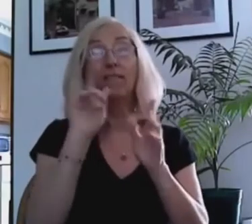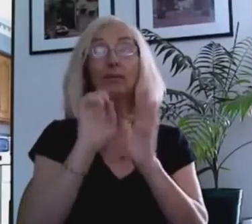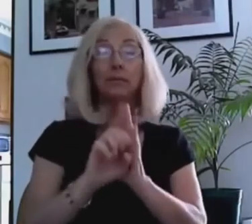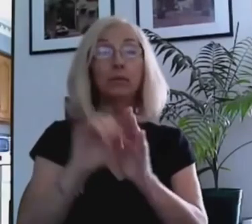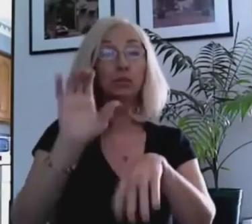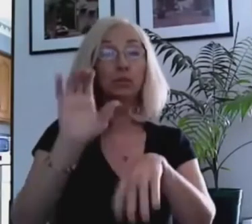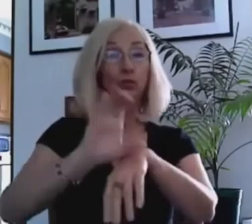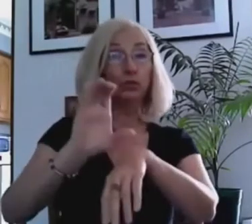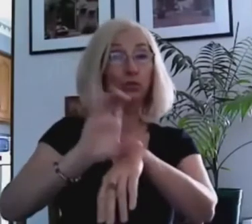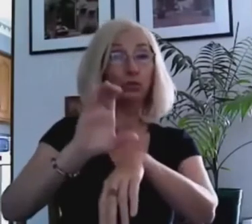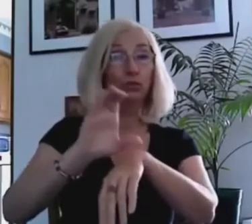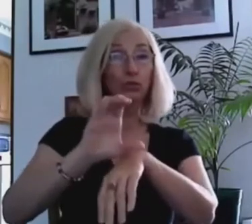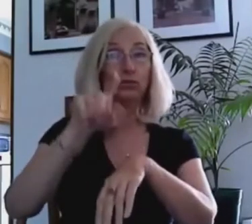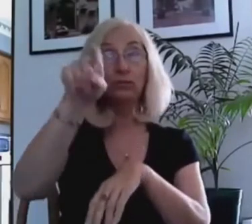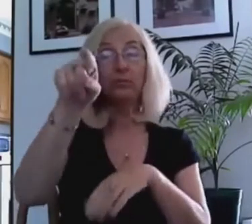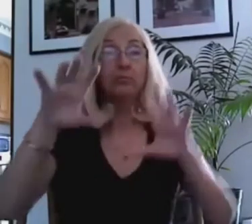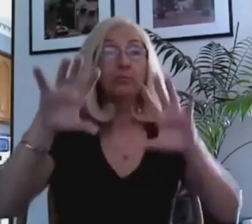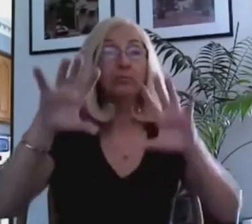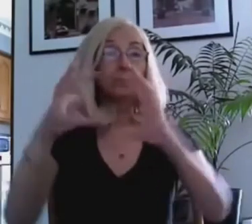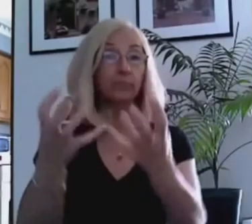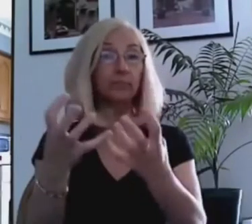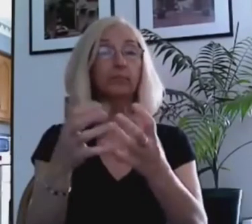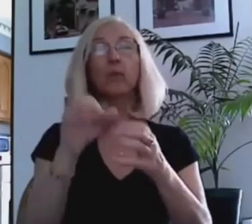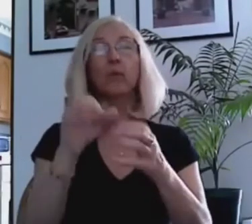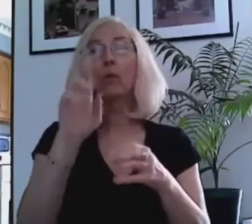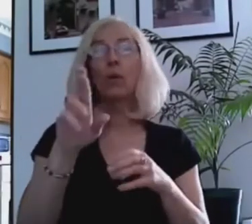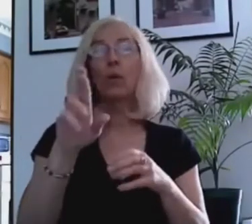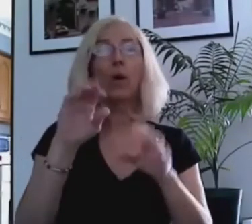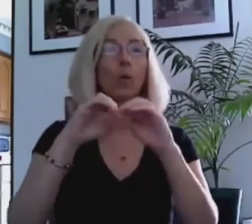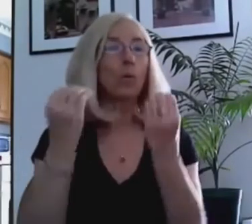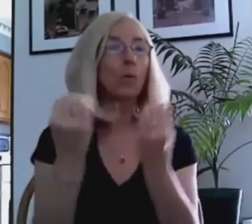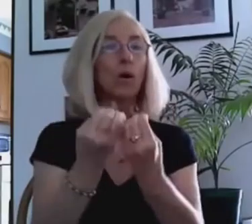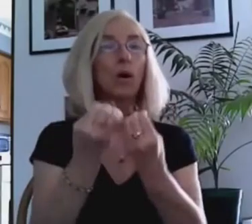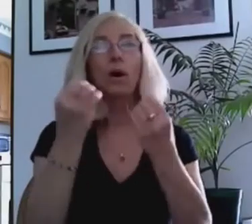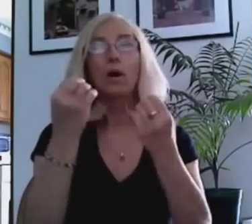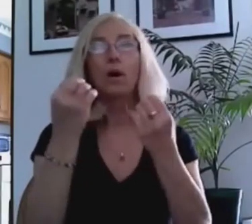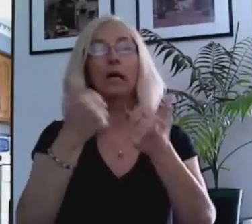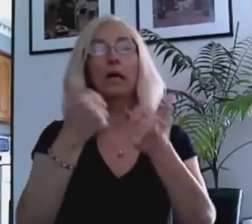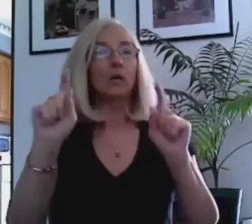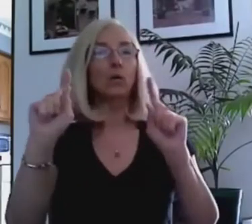find good recipes, find good cookbooks, and get that information out there for others.